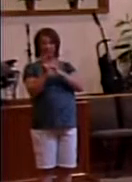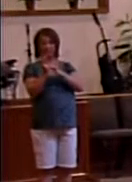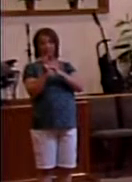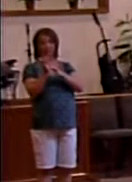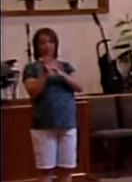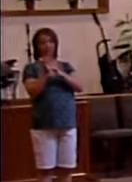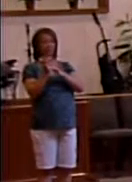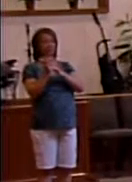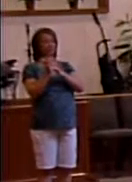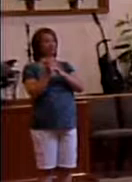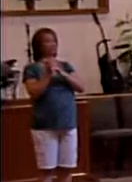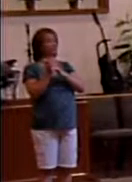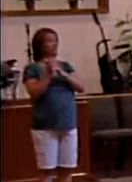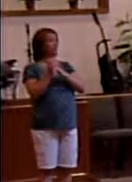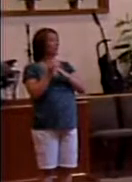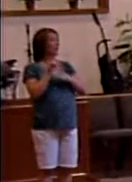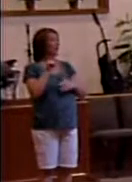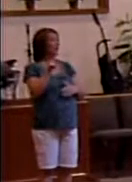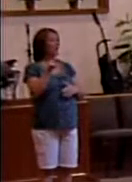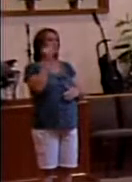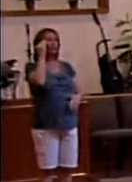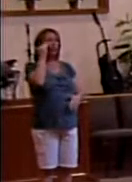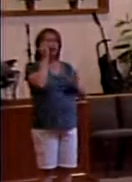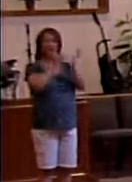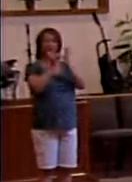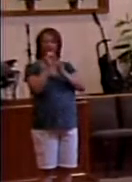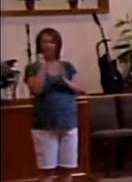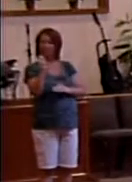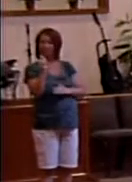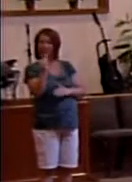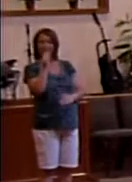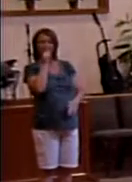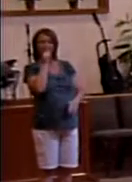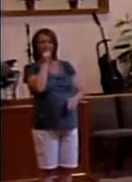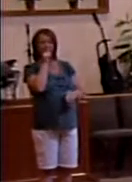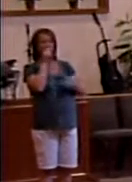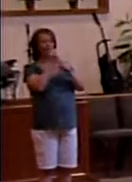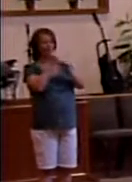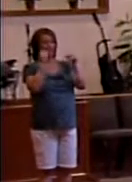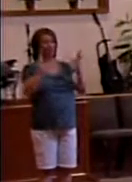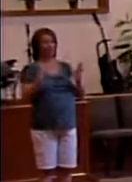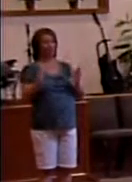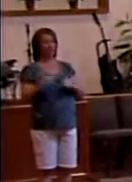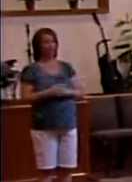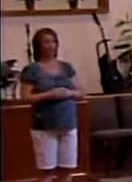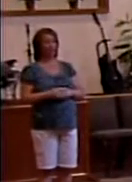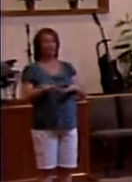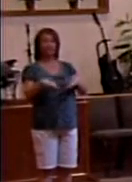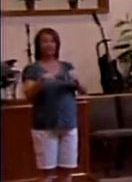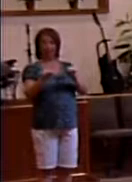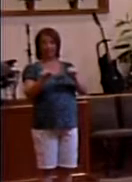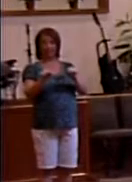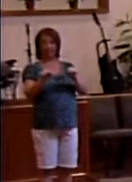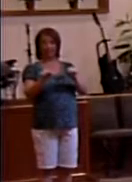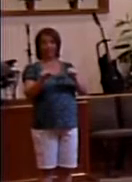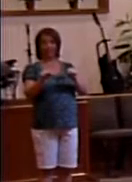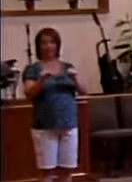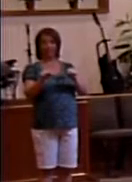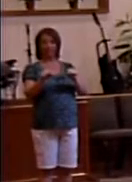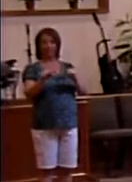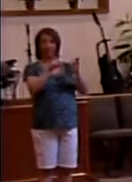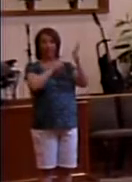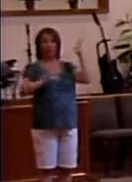you know him as your personal Savior, we would ask that you take this Lord's Supper with